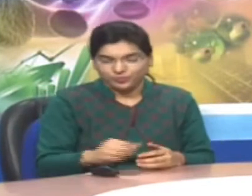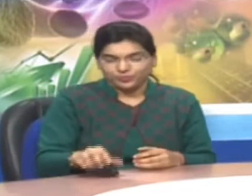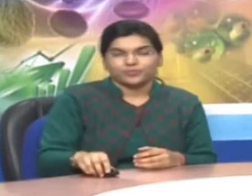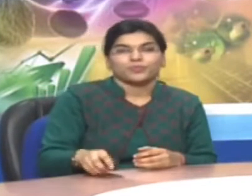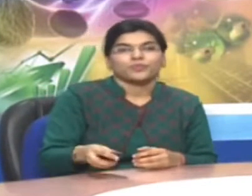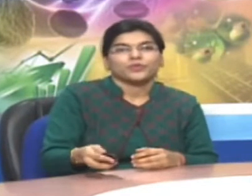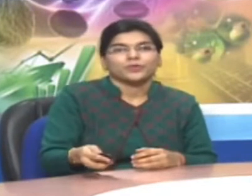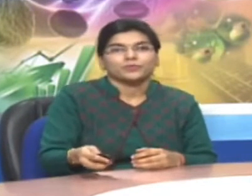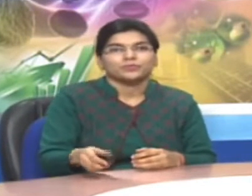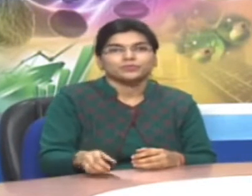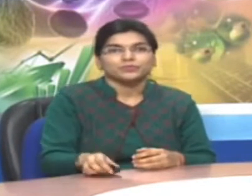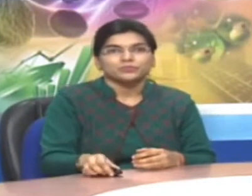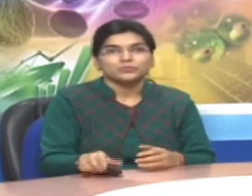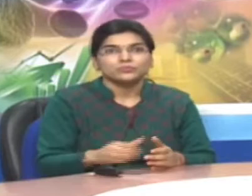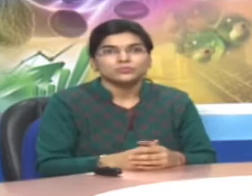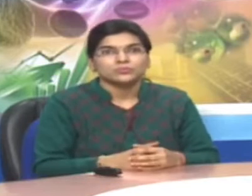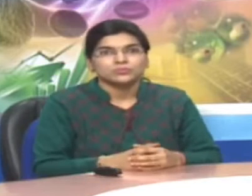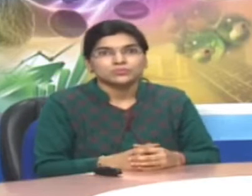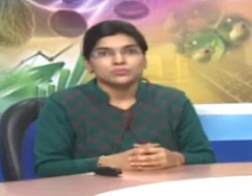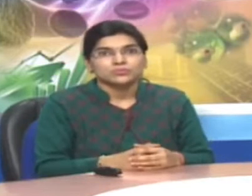straight to the garage."